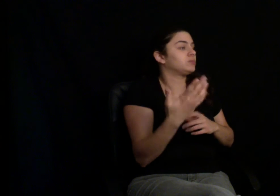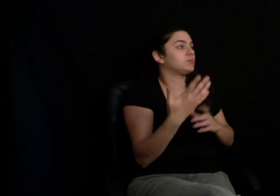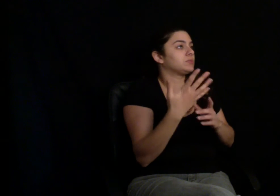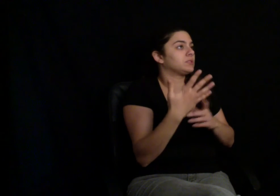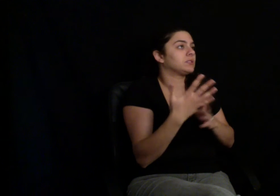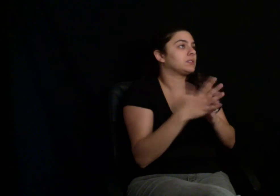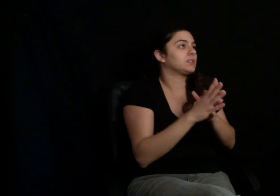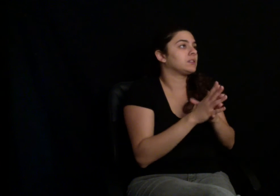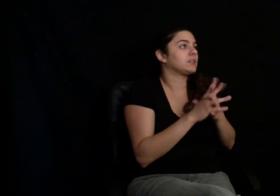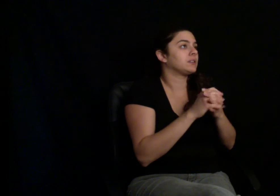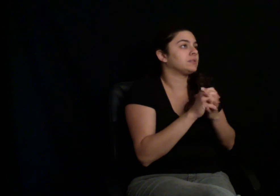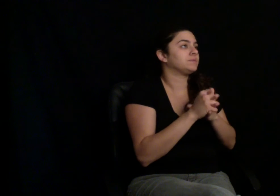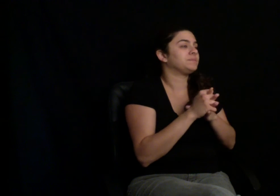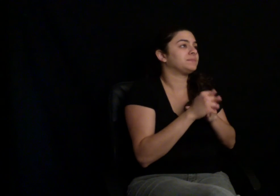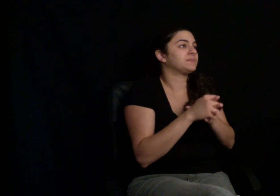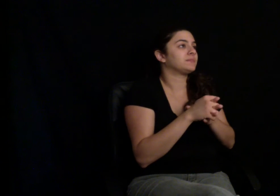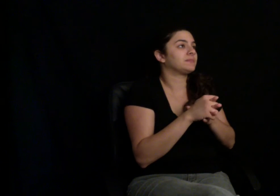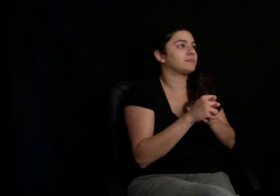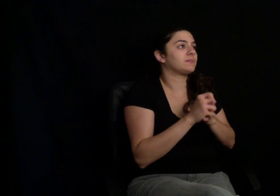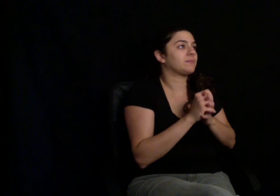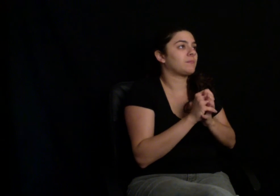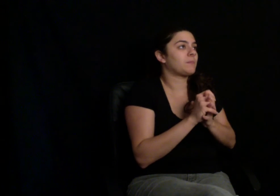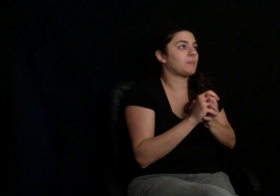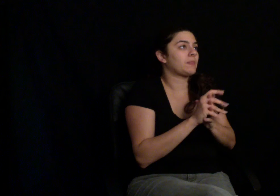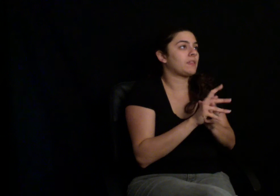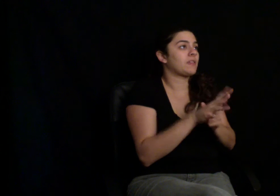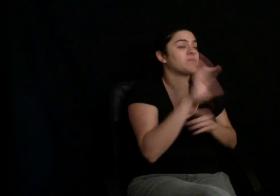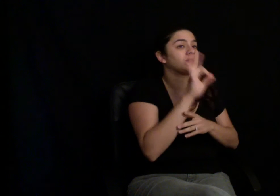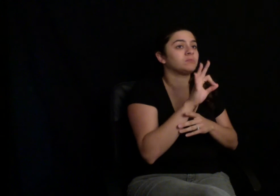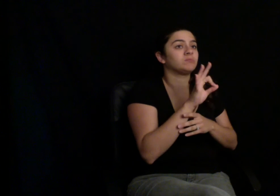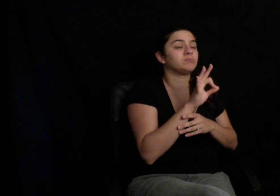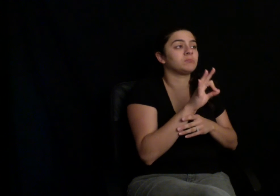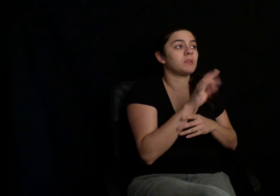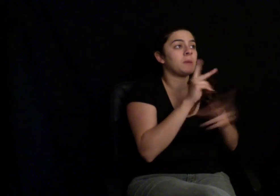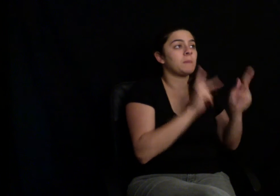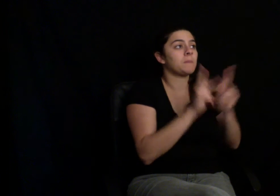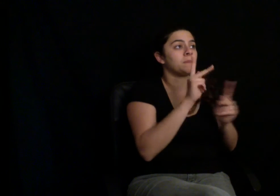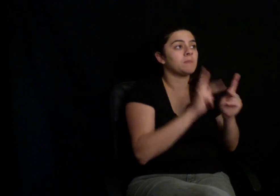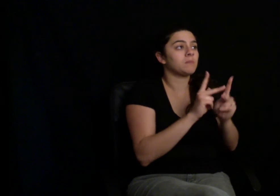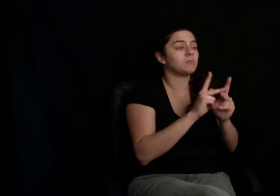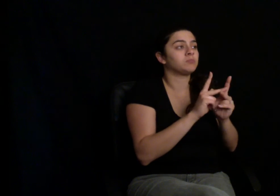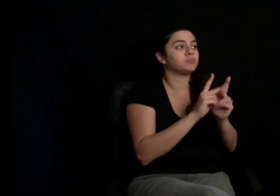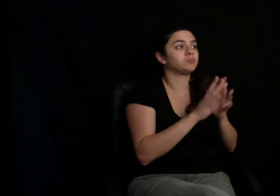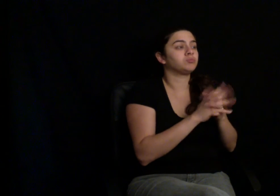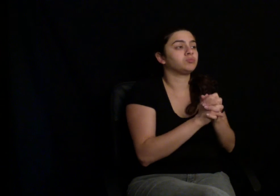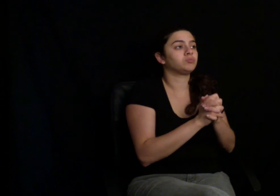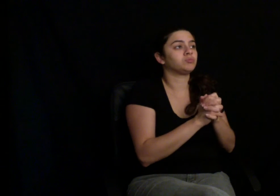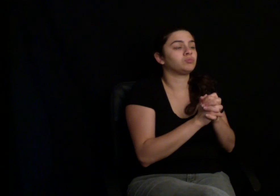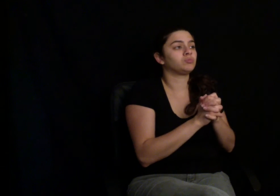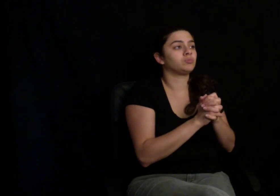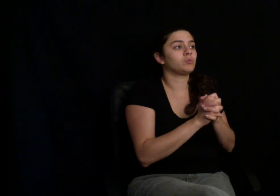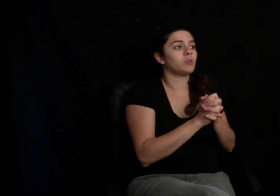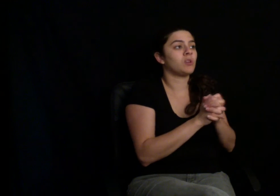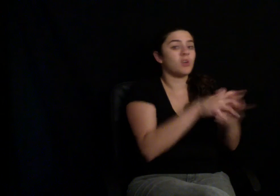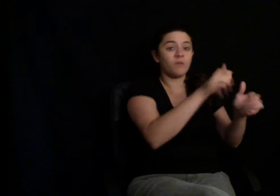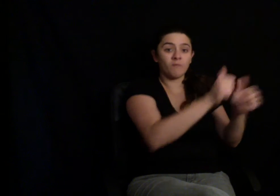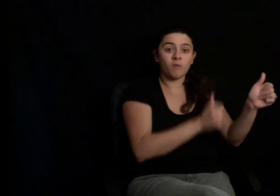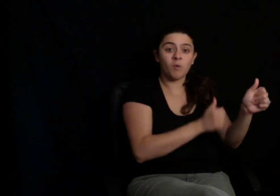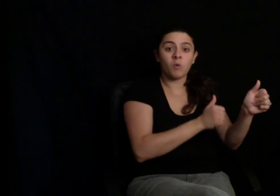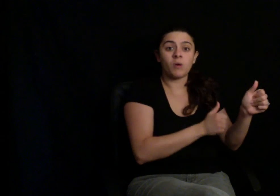abstain from only masturbation for a period of time, whether it be 1 week or 1 month. And it was as a result of this journal article from